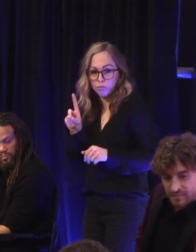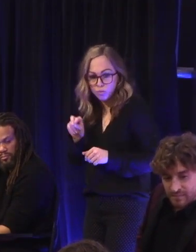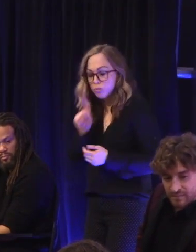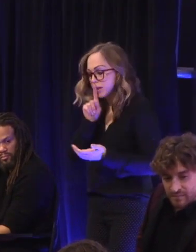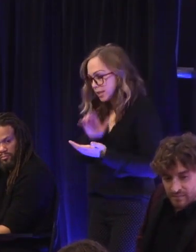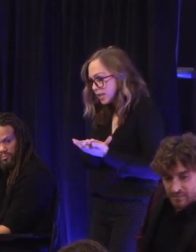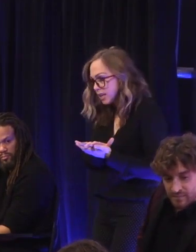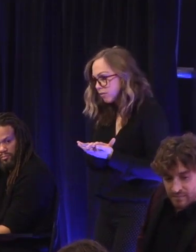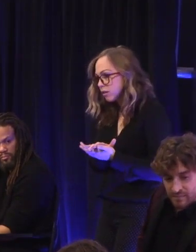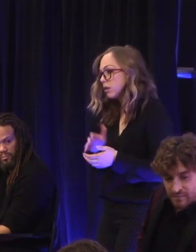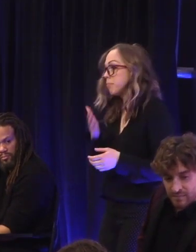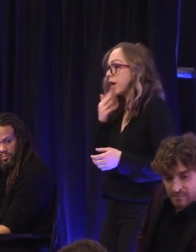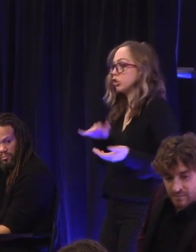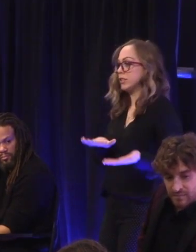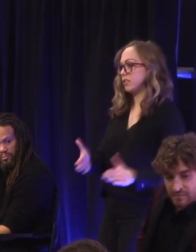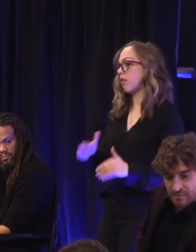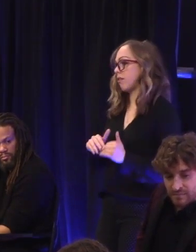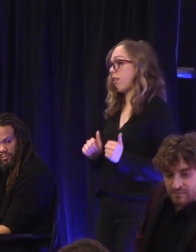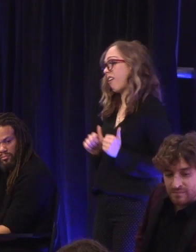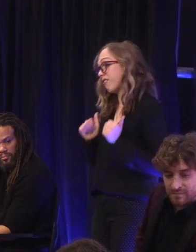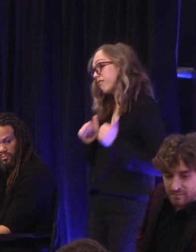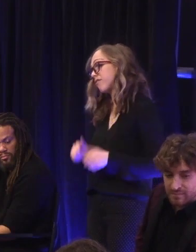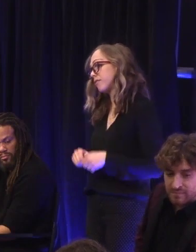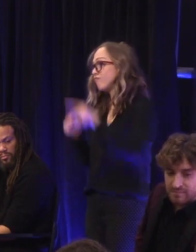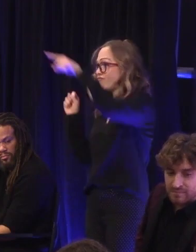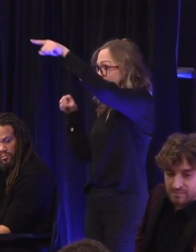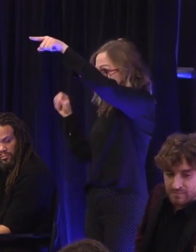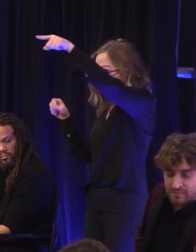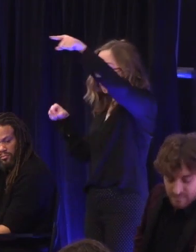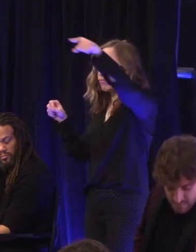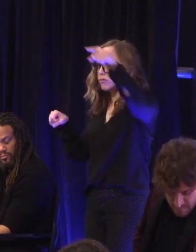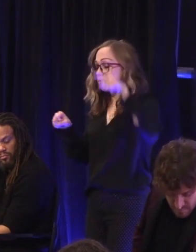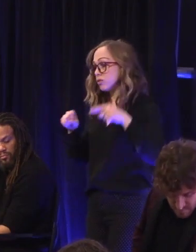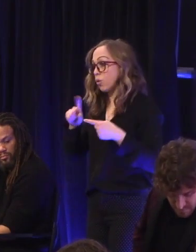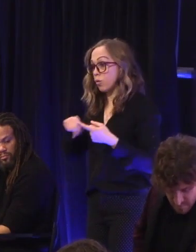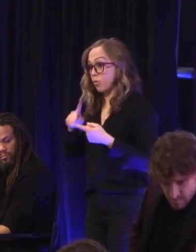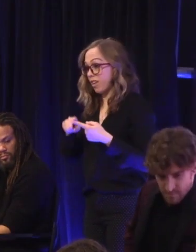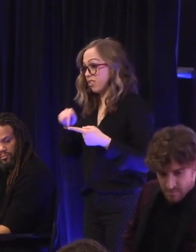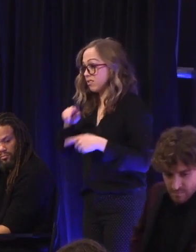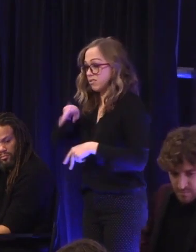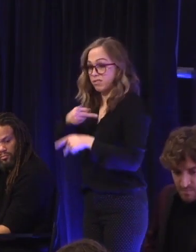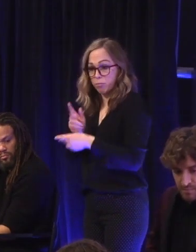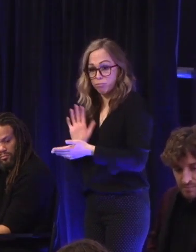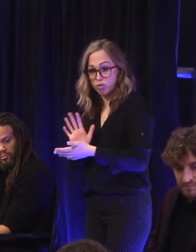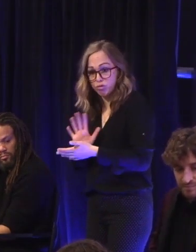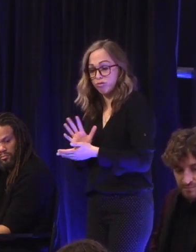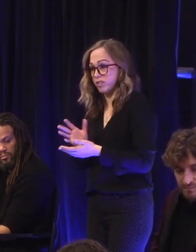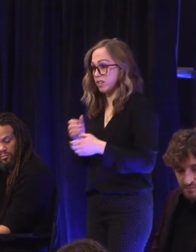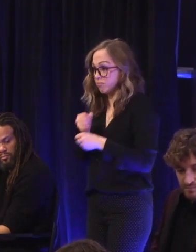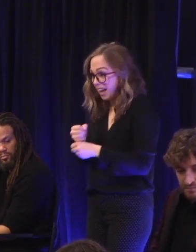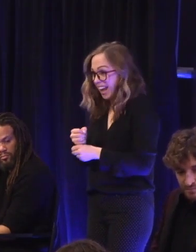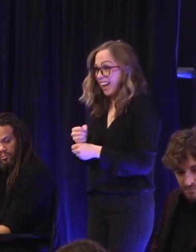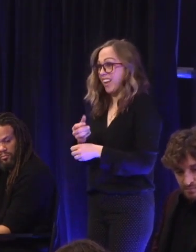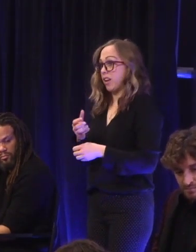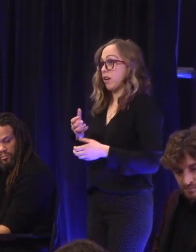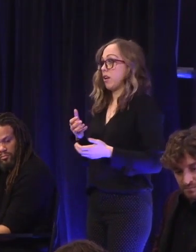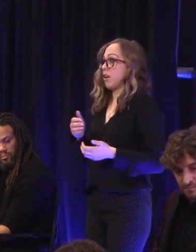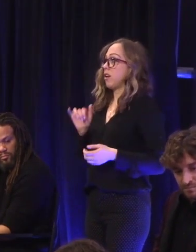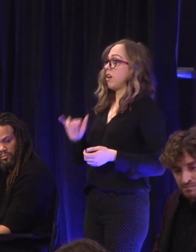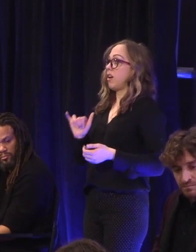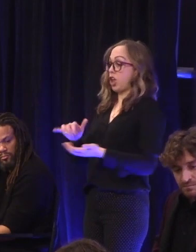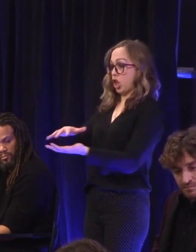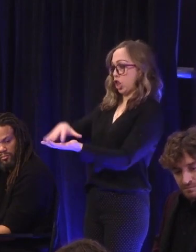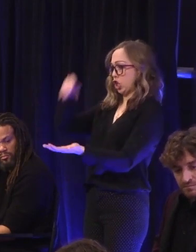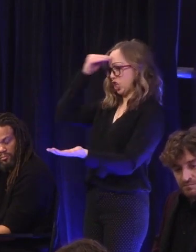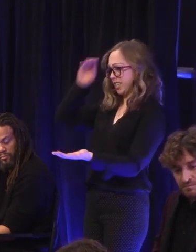believe that it is better to be dead than alive. Mm-hmm. And so when these kinds of films are being produced, I think the learning